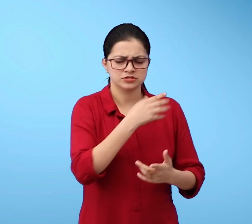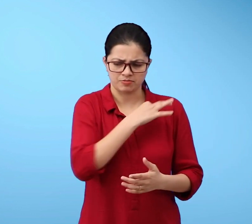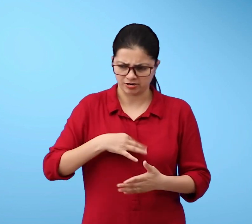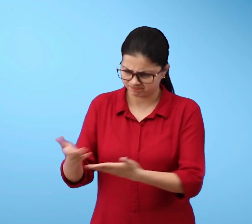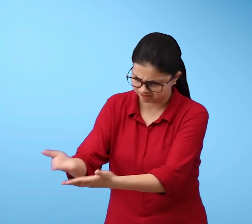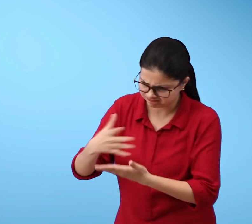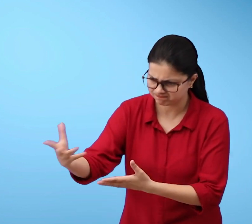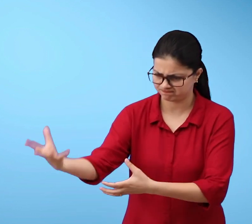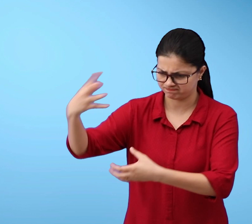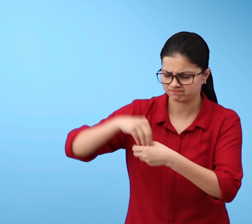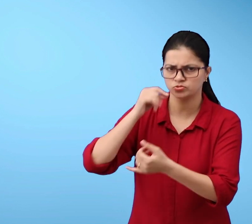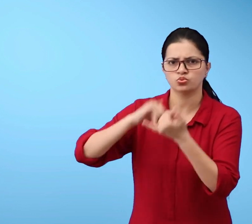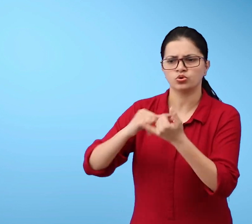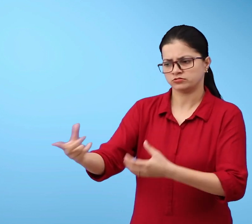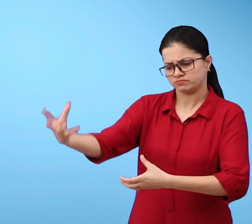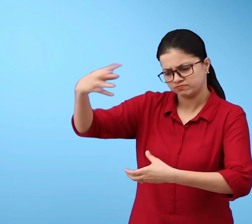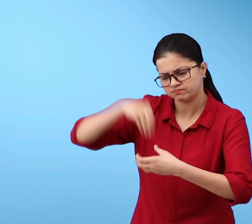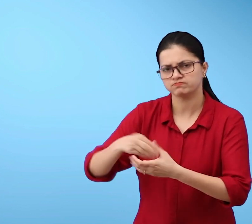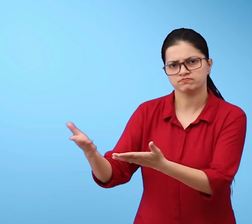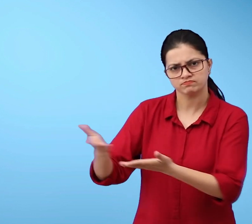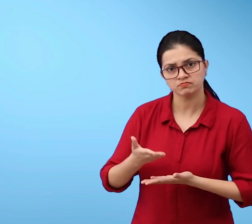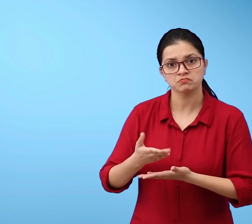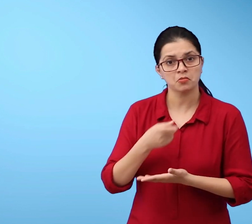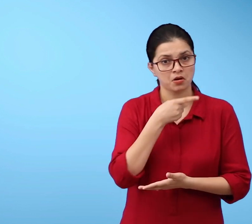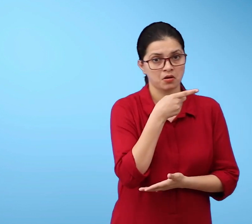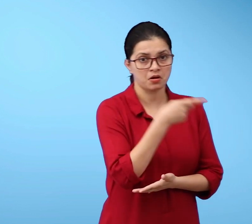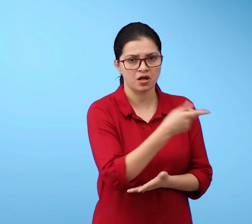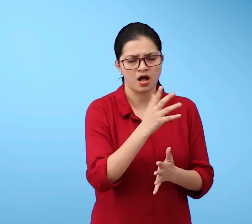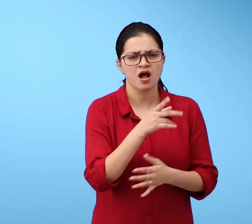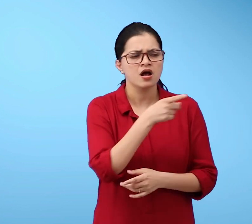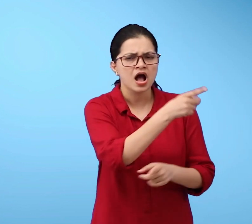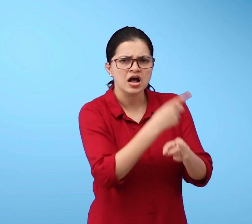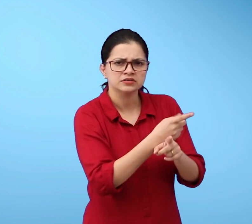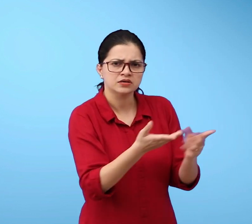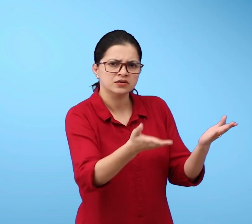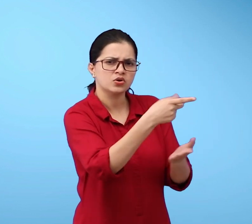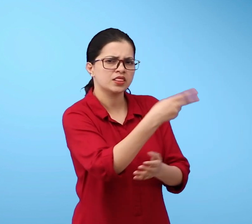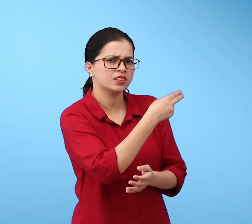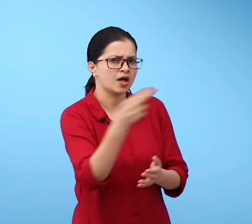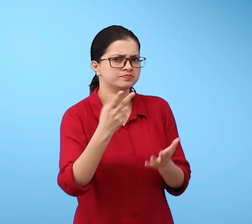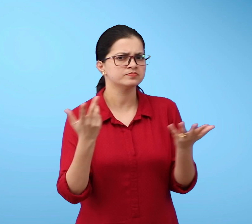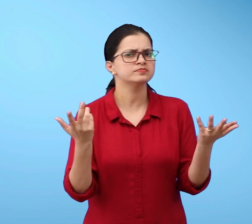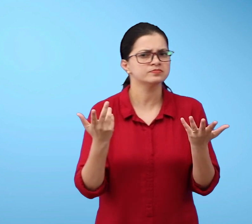Was accepted as a student by a Brahmin teacher named Gautam.